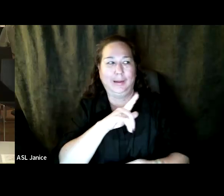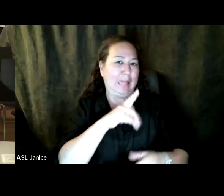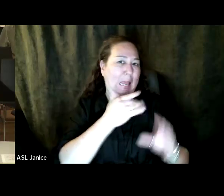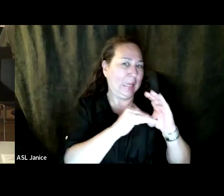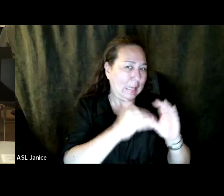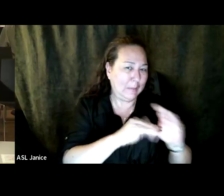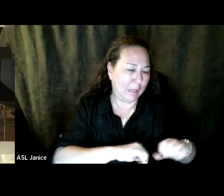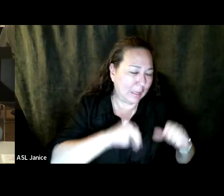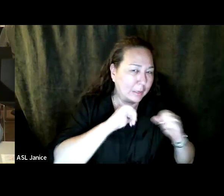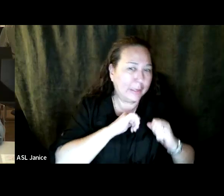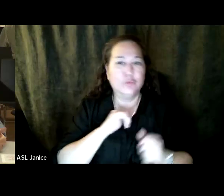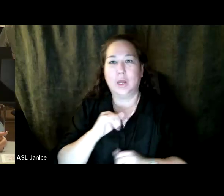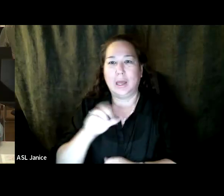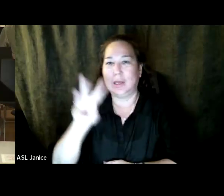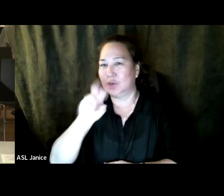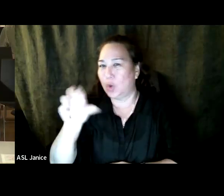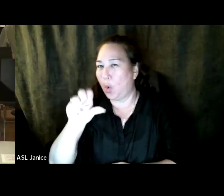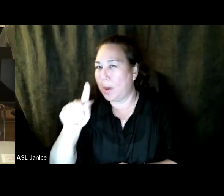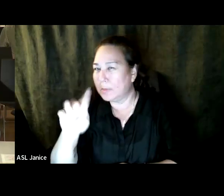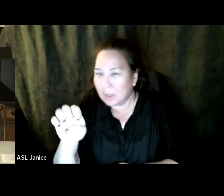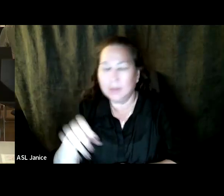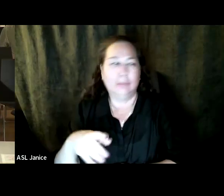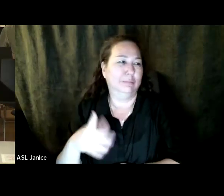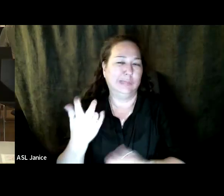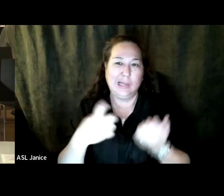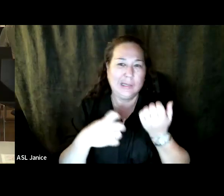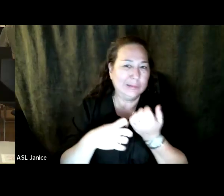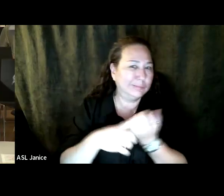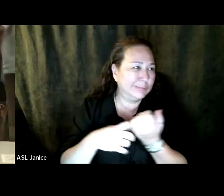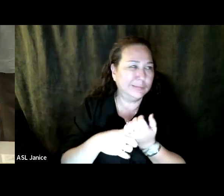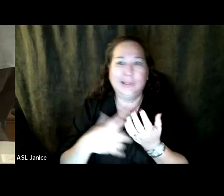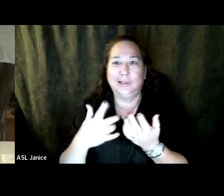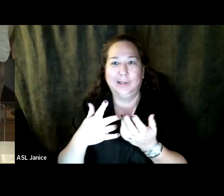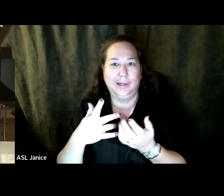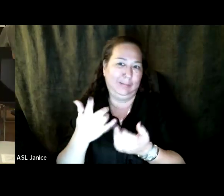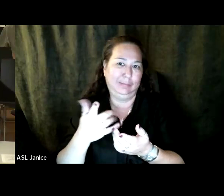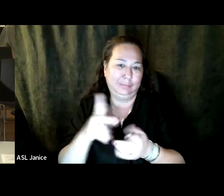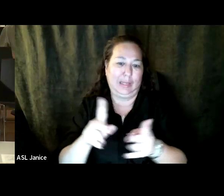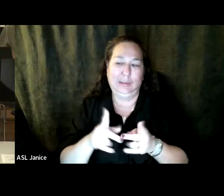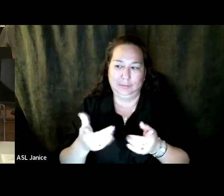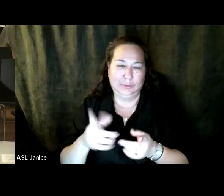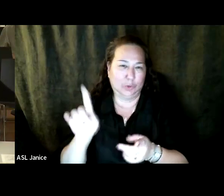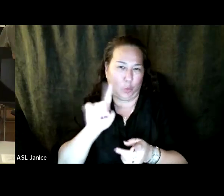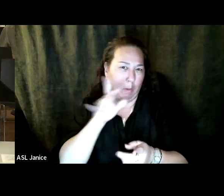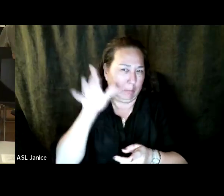and our ticketing system where parents can go, to any of those places. And then one